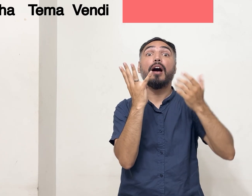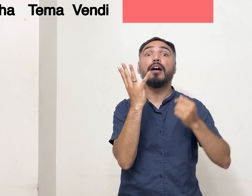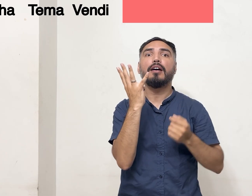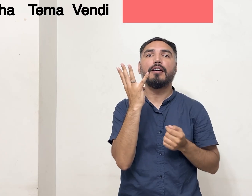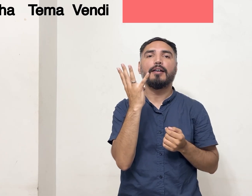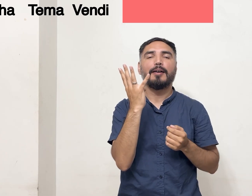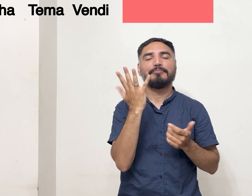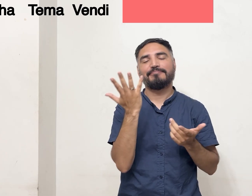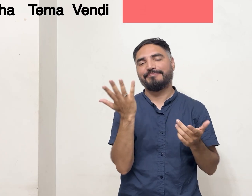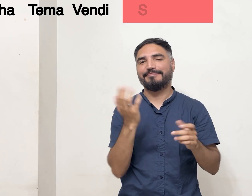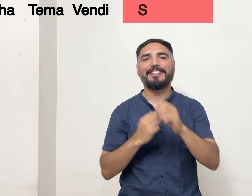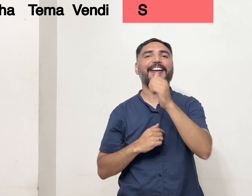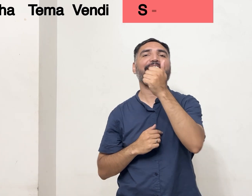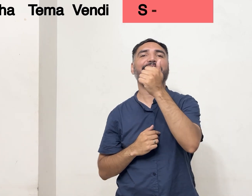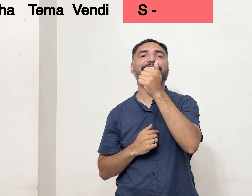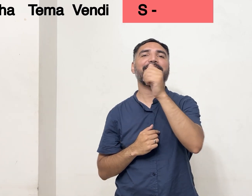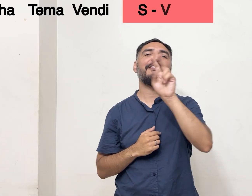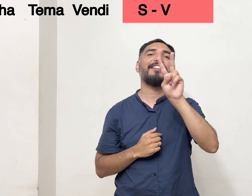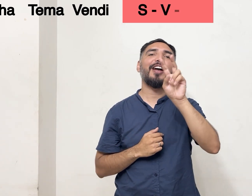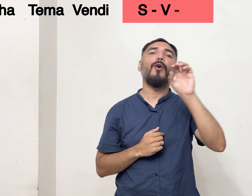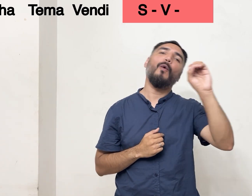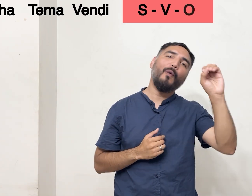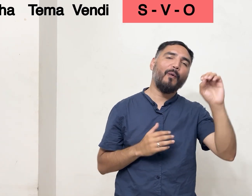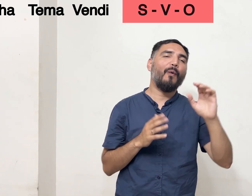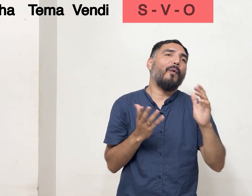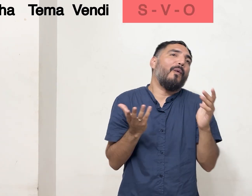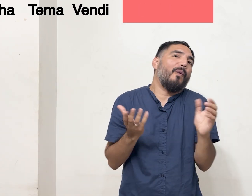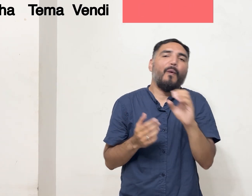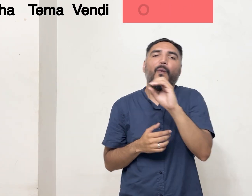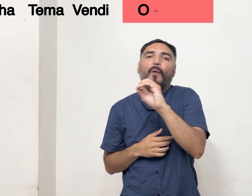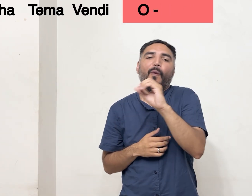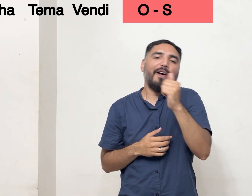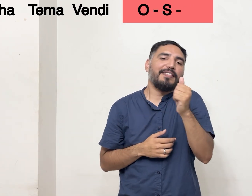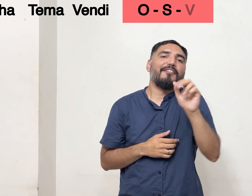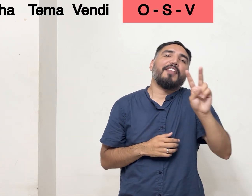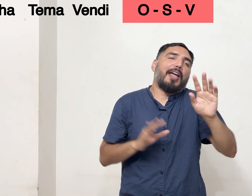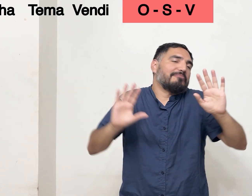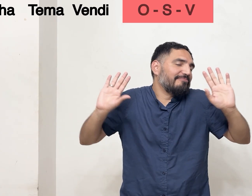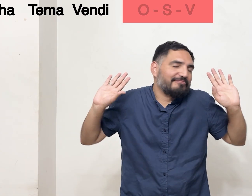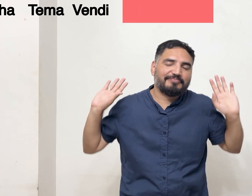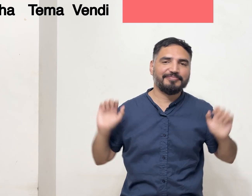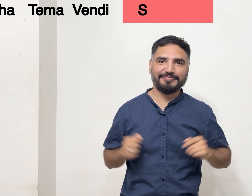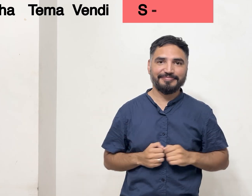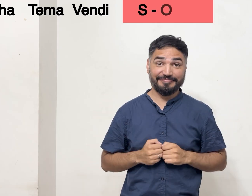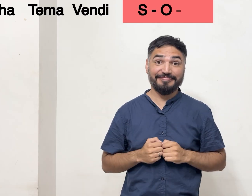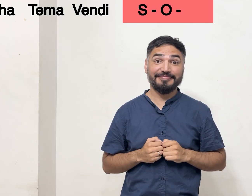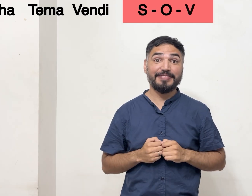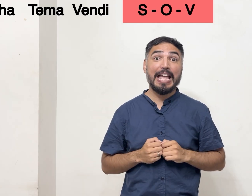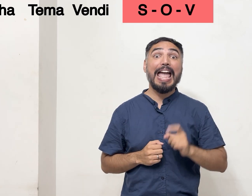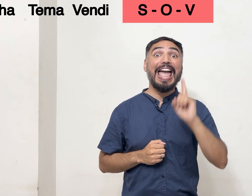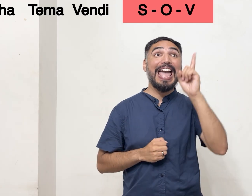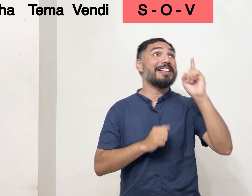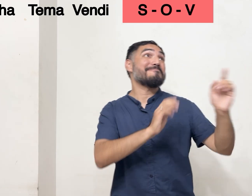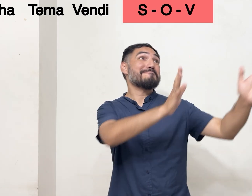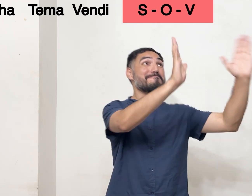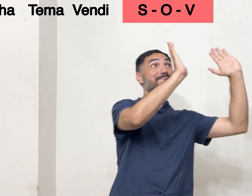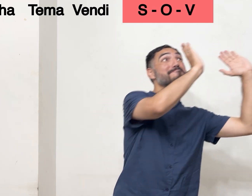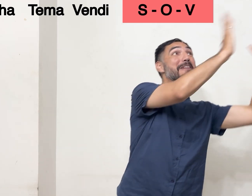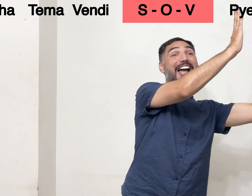Whether it's subject, verb, object, object, subject, verb, or another variation. And finally,